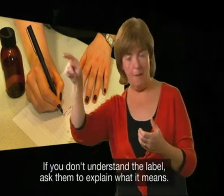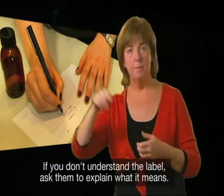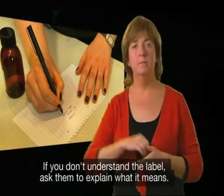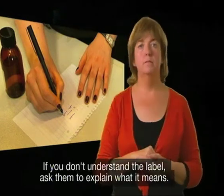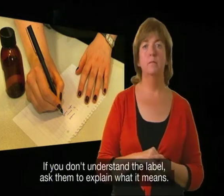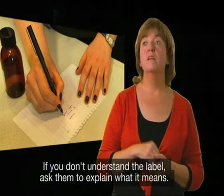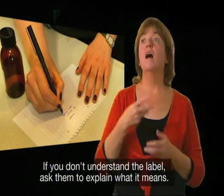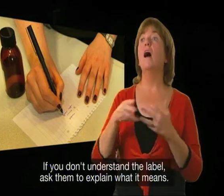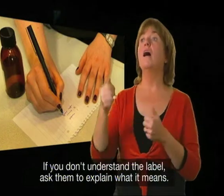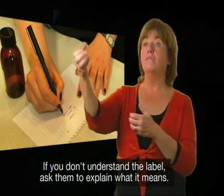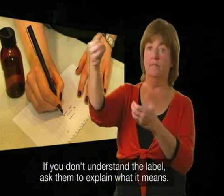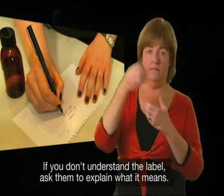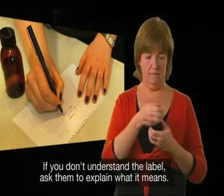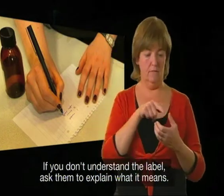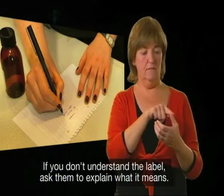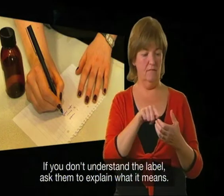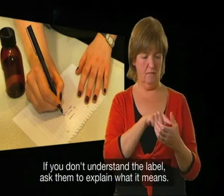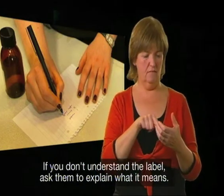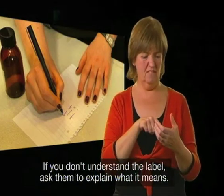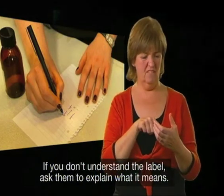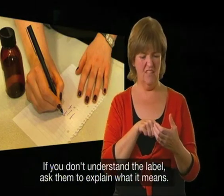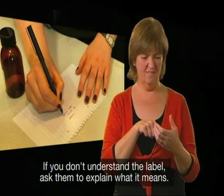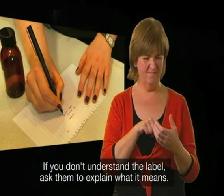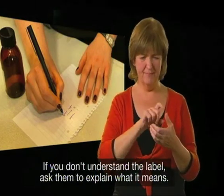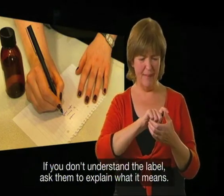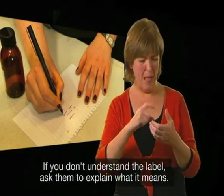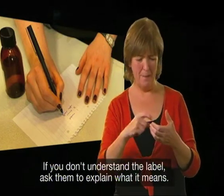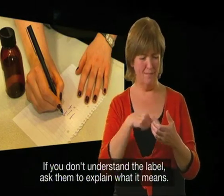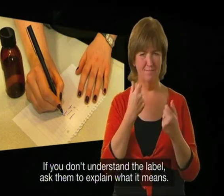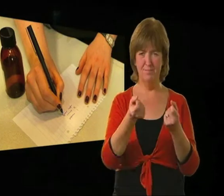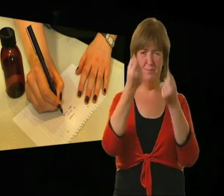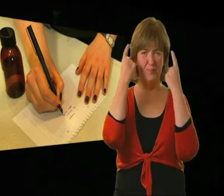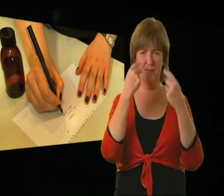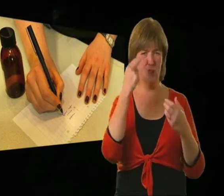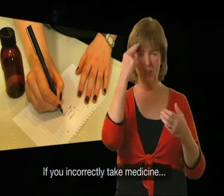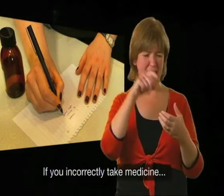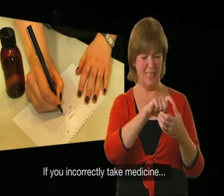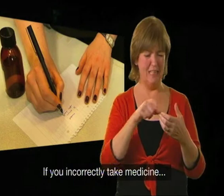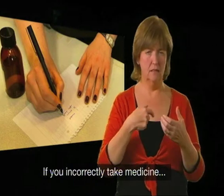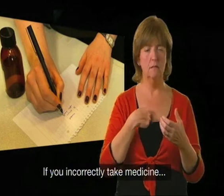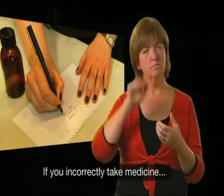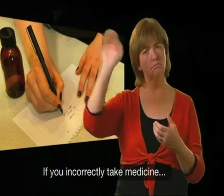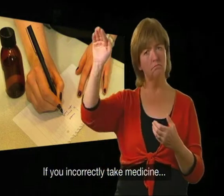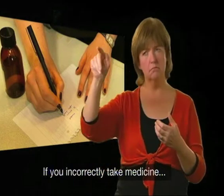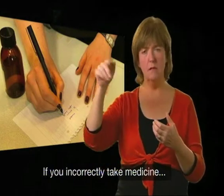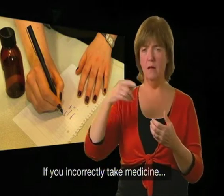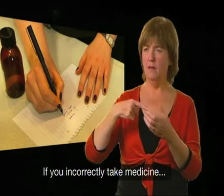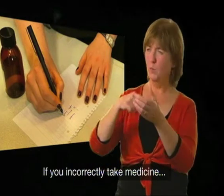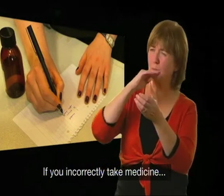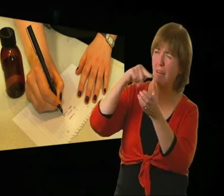If you don't understand the label, ask them to explain what it means. If you incorrectly take medicine,